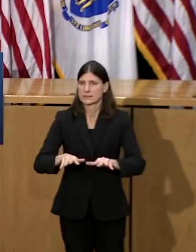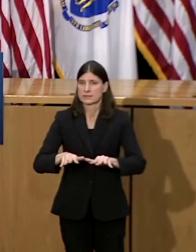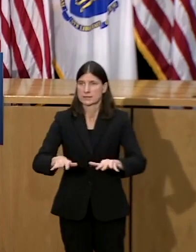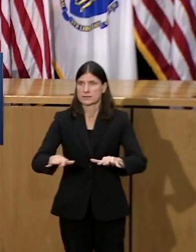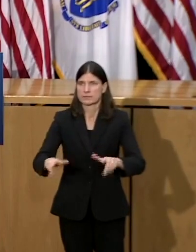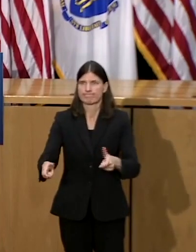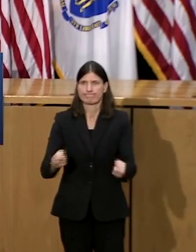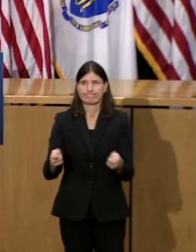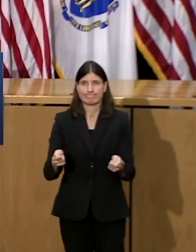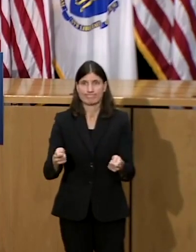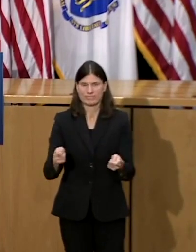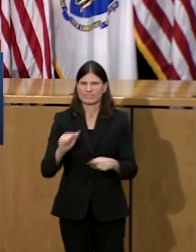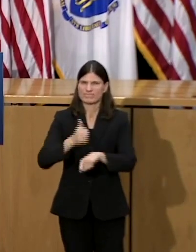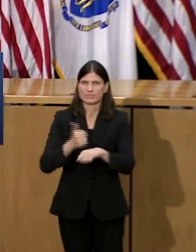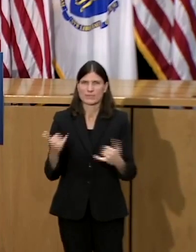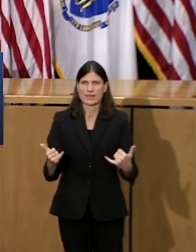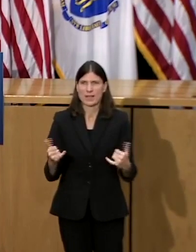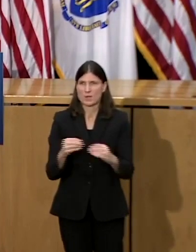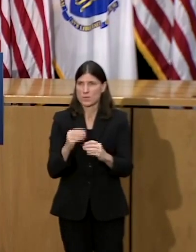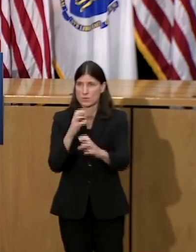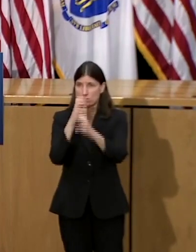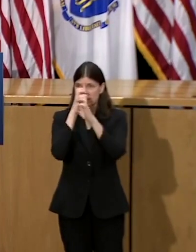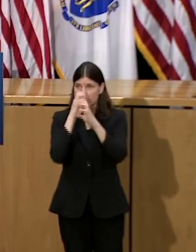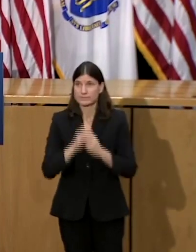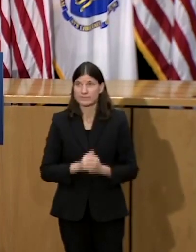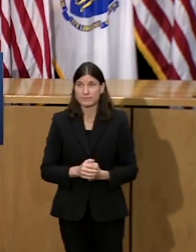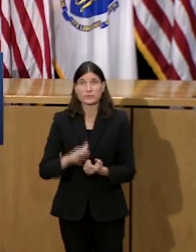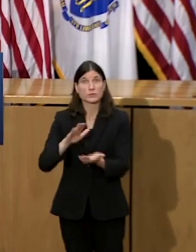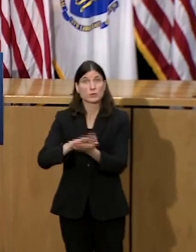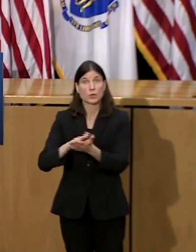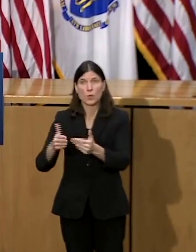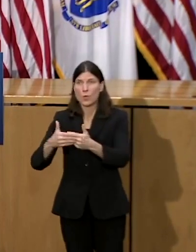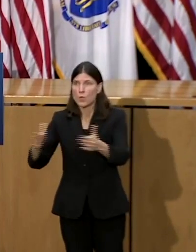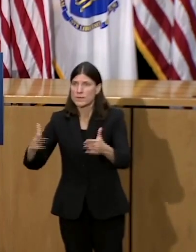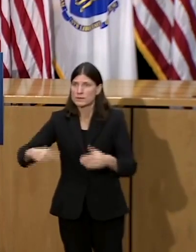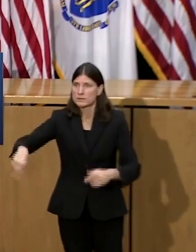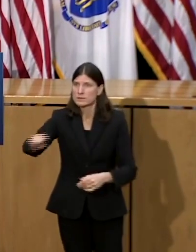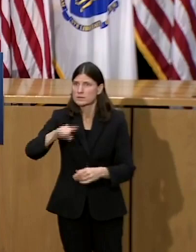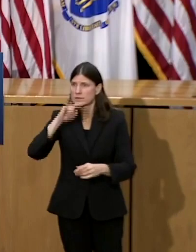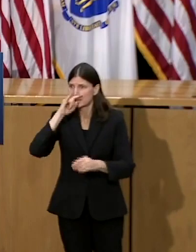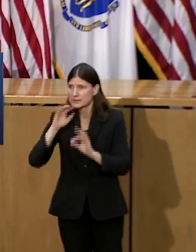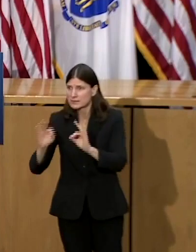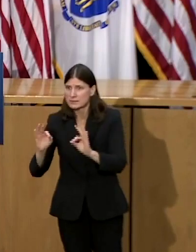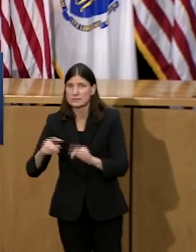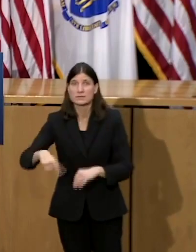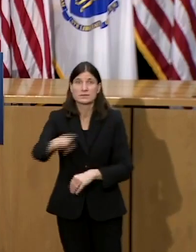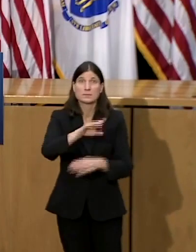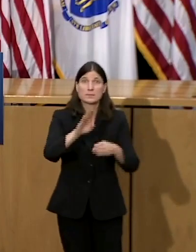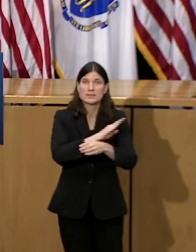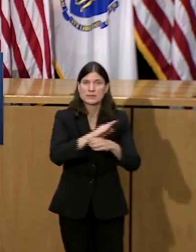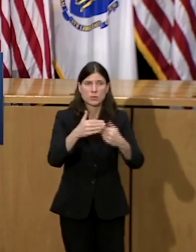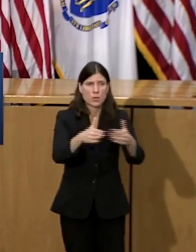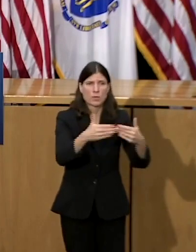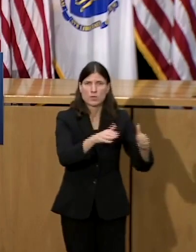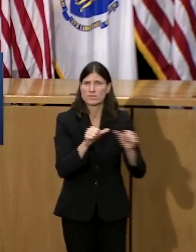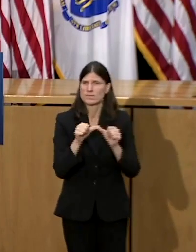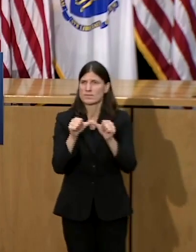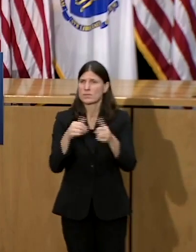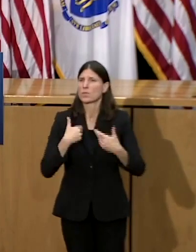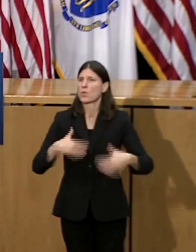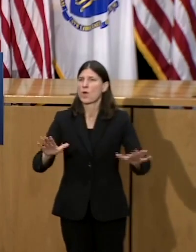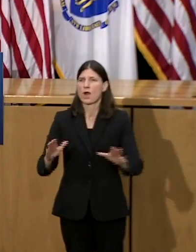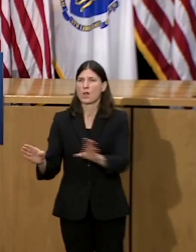running. Last spring, as everybody knows, before we had much scientific data about how the virus affected kids in